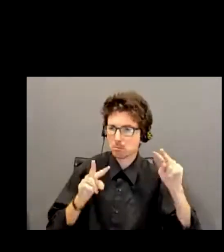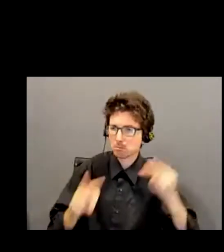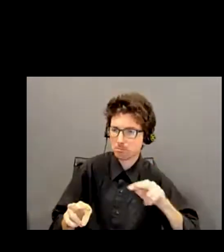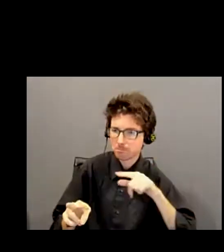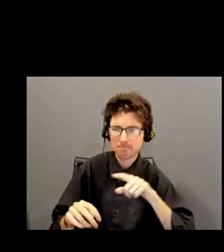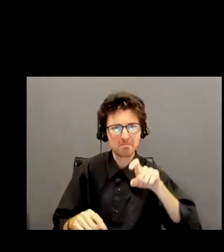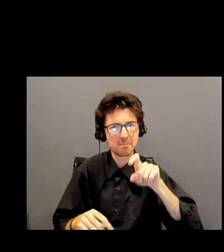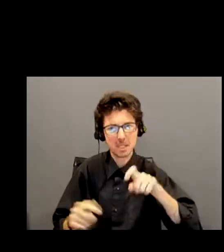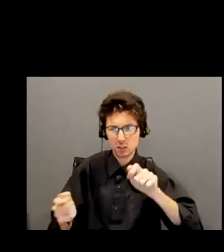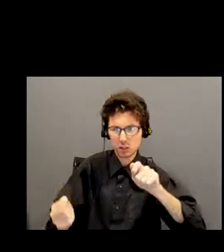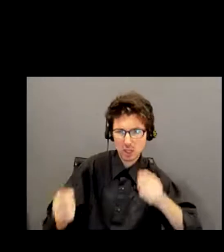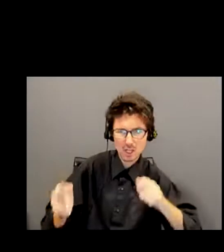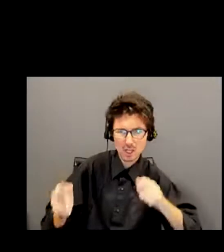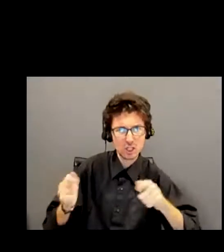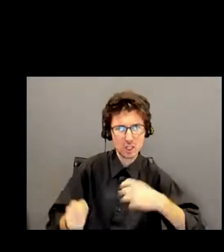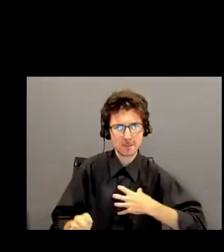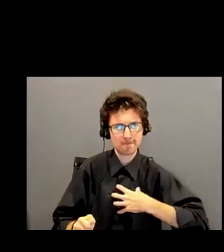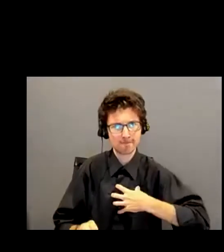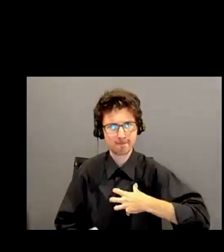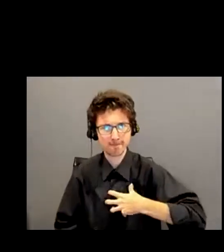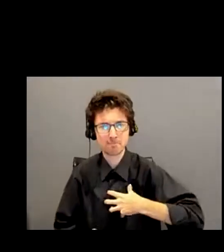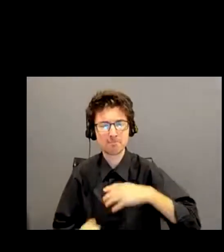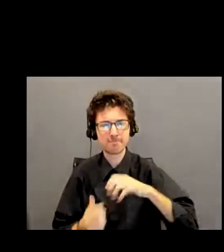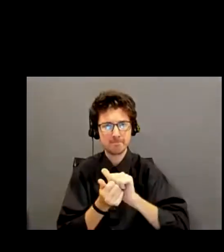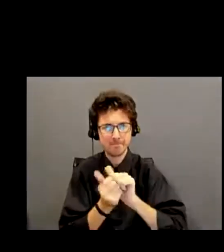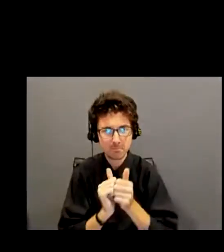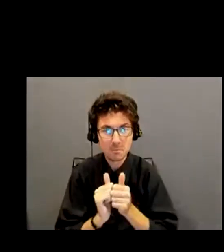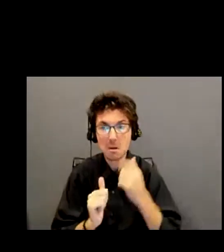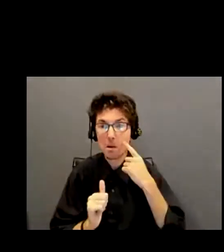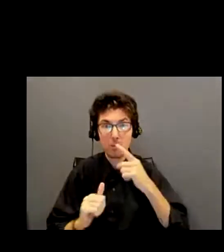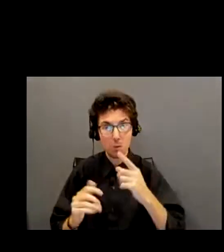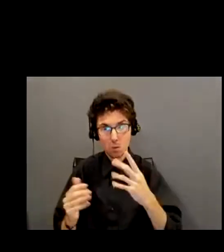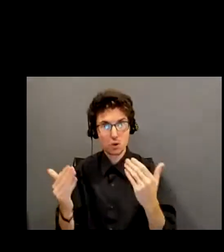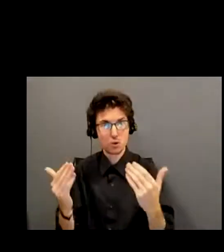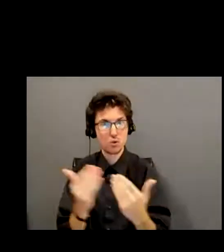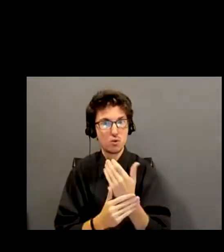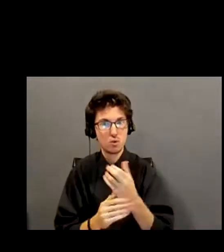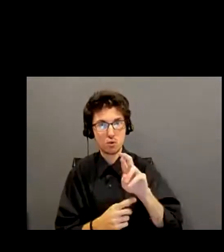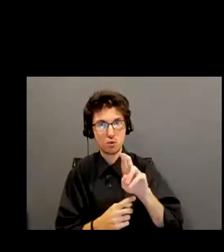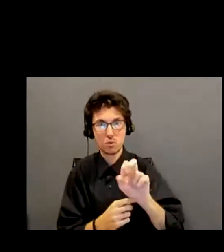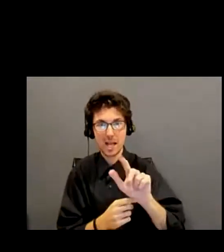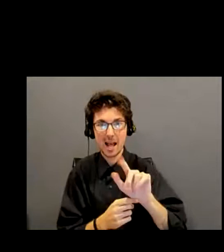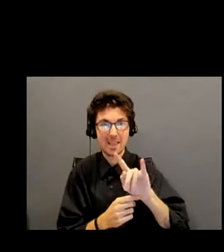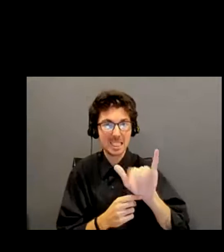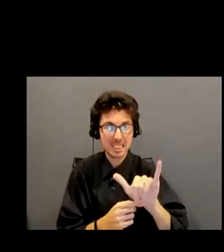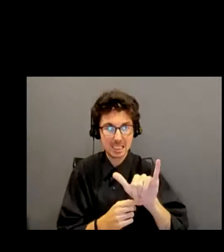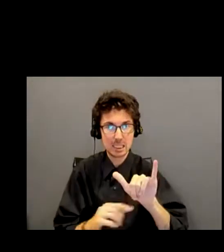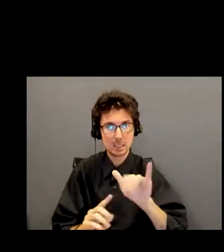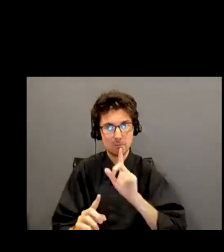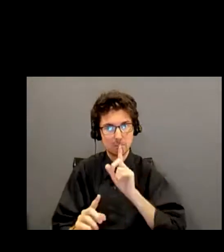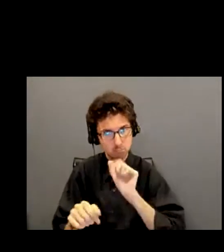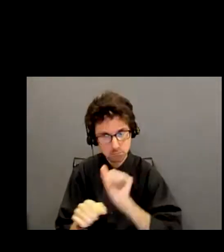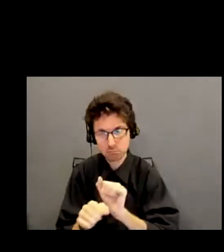imagined and prepared for. Several studies on this subject indicate that many parents go